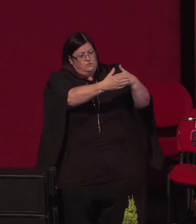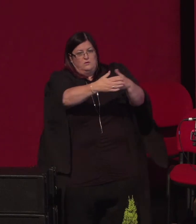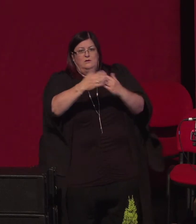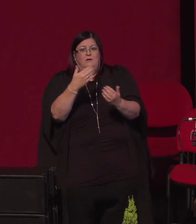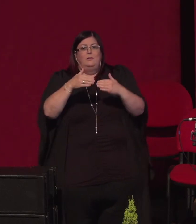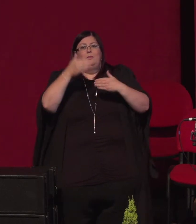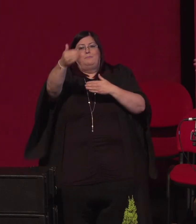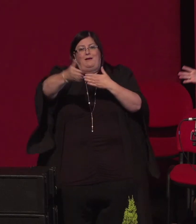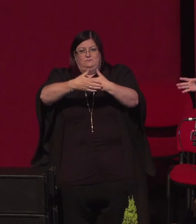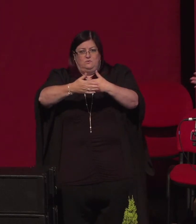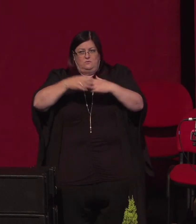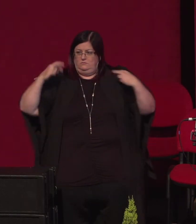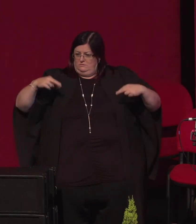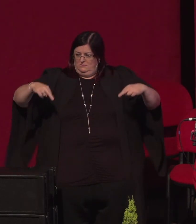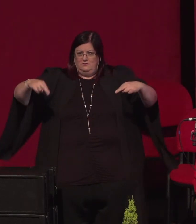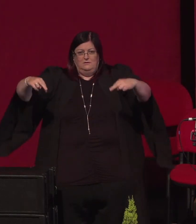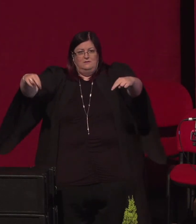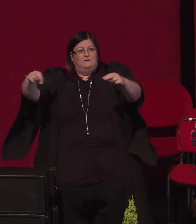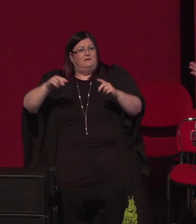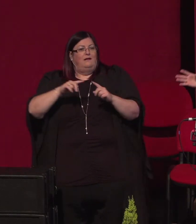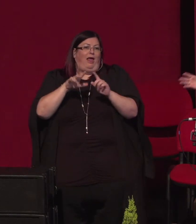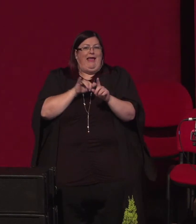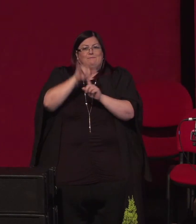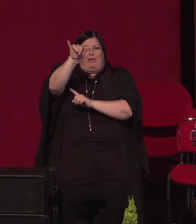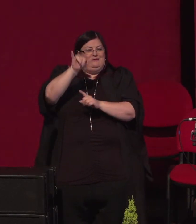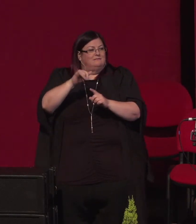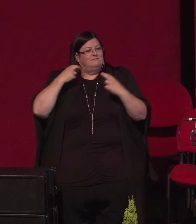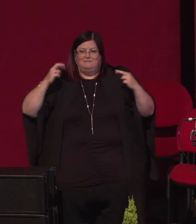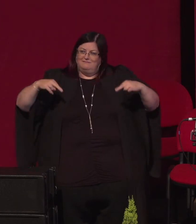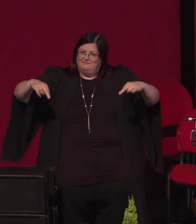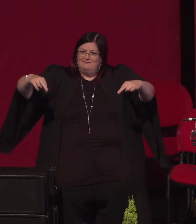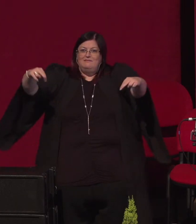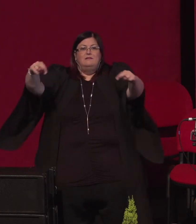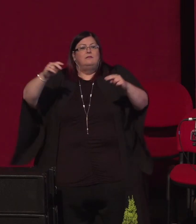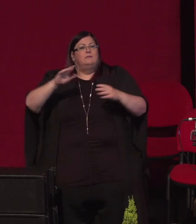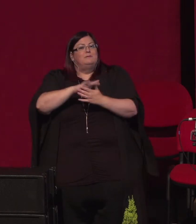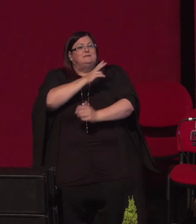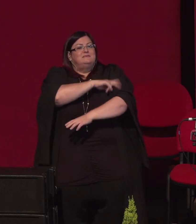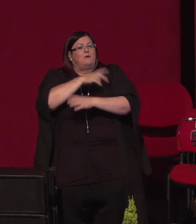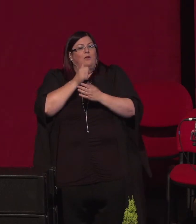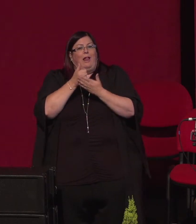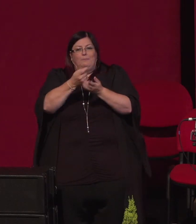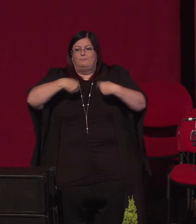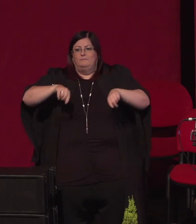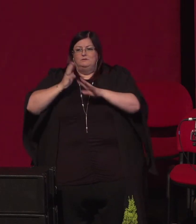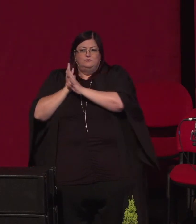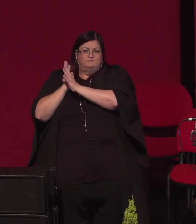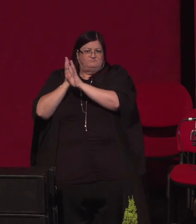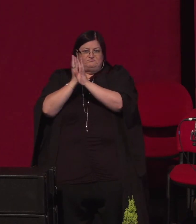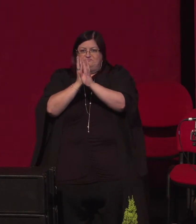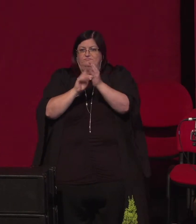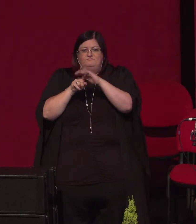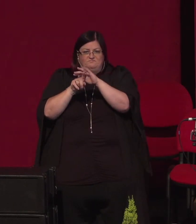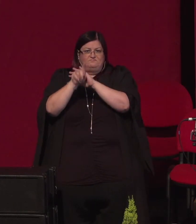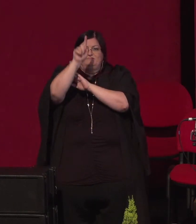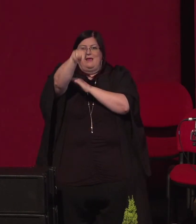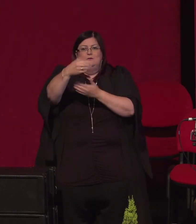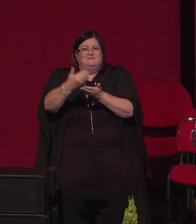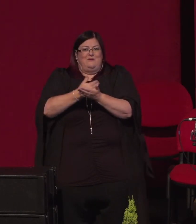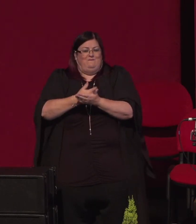and the back of the hall, very air hostess here, will then guide you to the assembly points and ensure that you exit